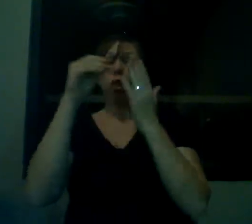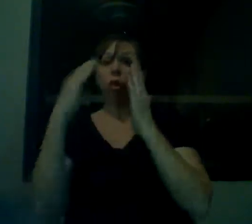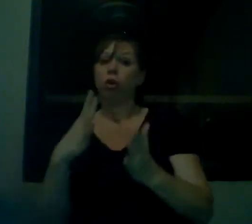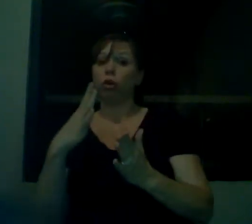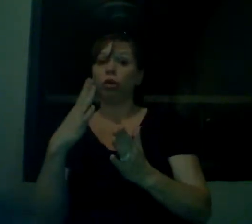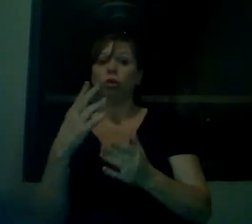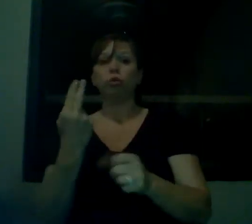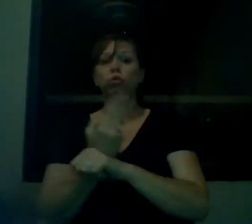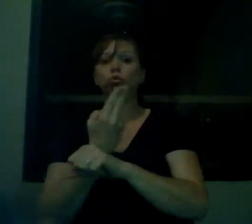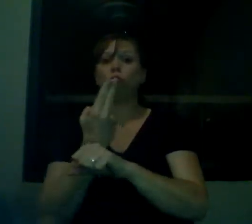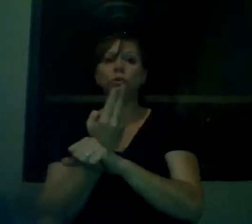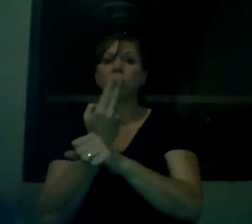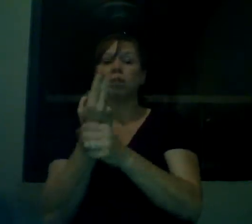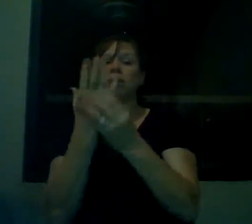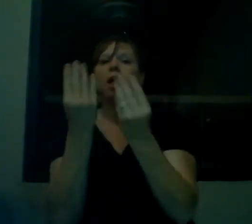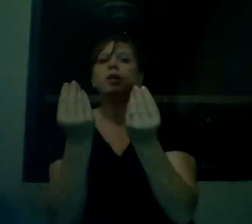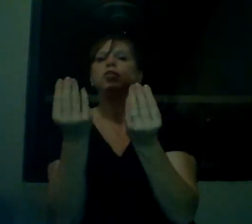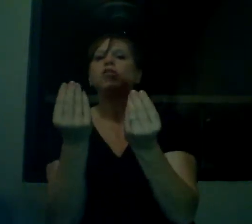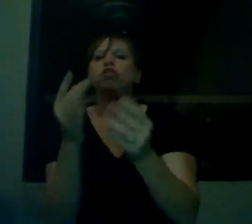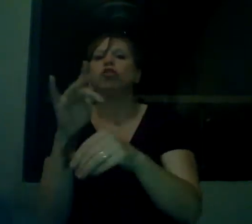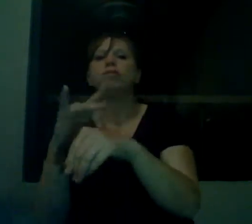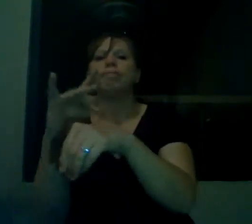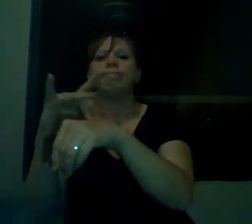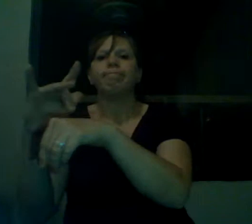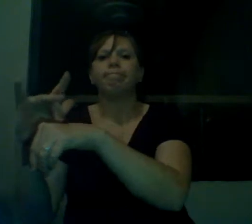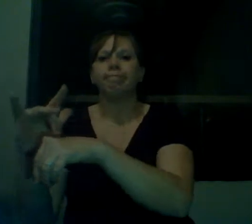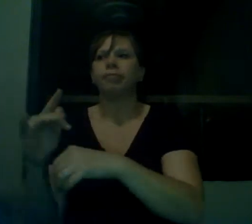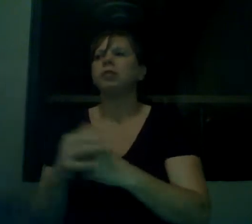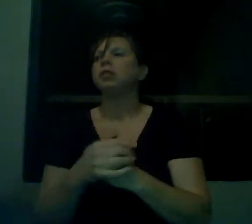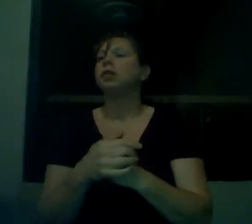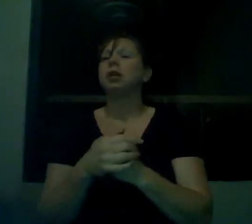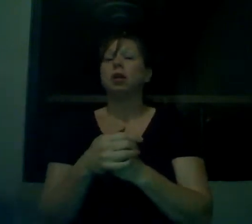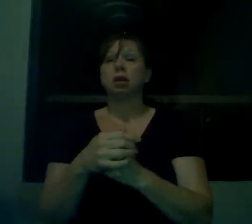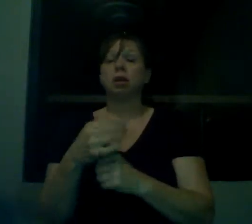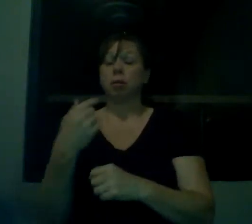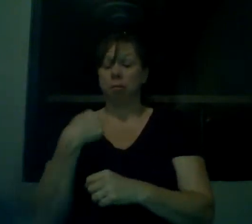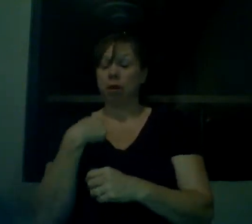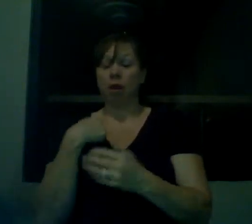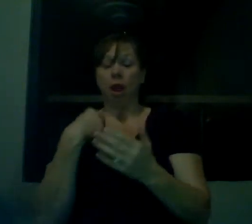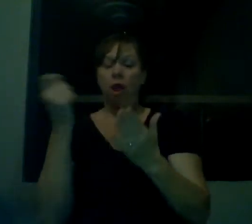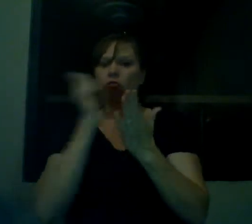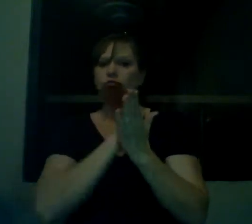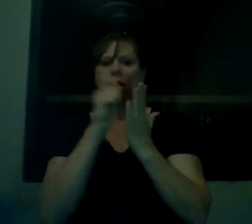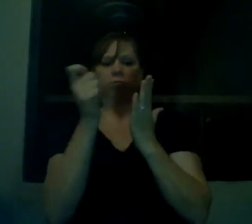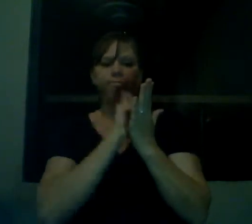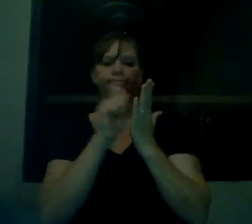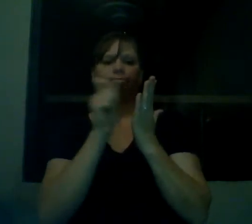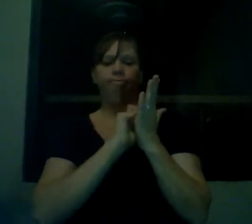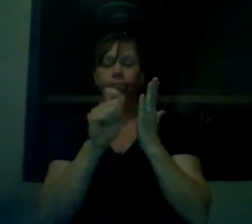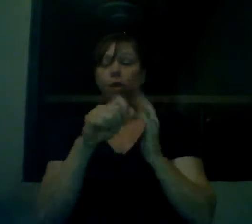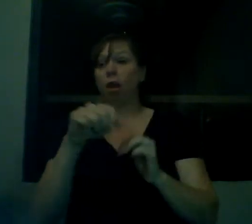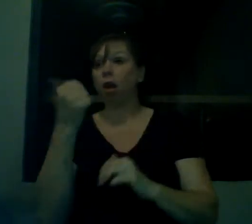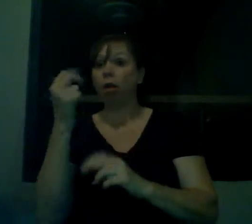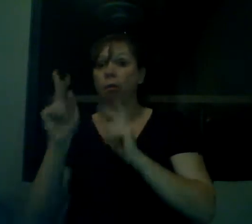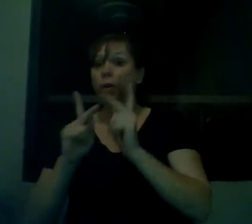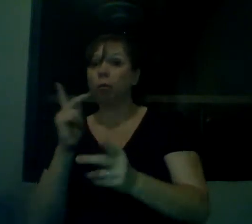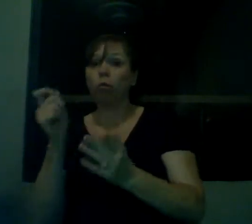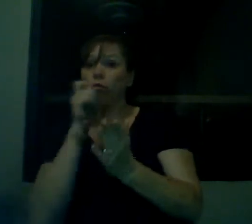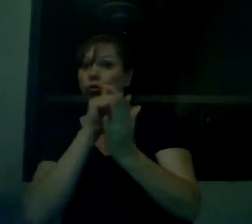me. I take a gajillion notes even when nobody else is taking notes, because that helps me remember. And